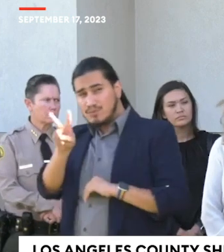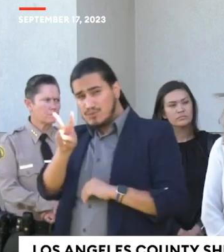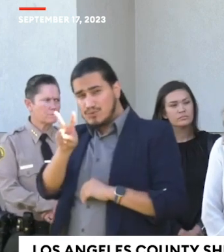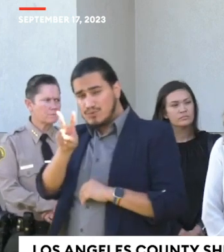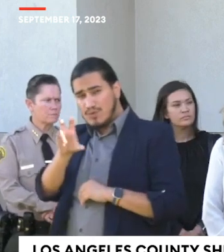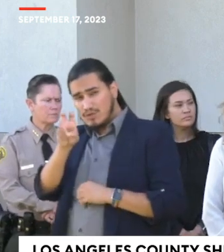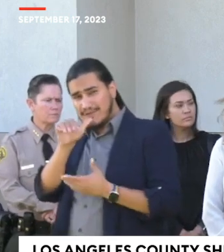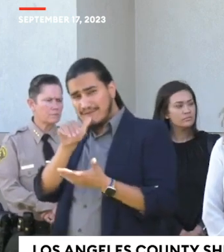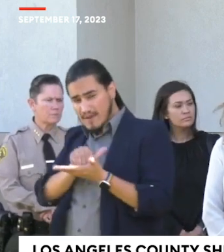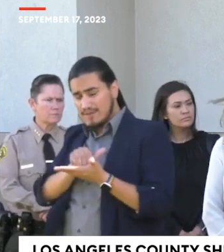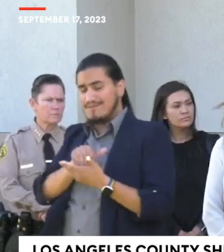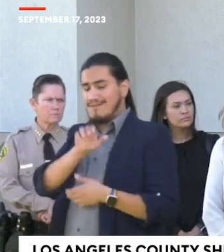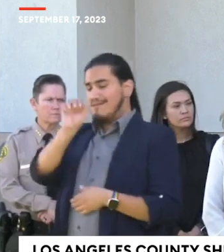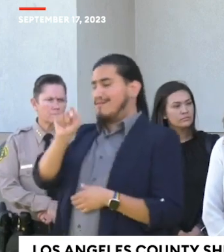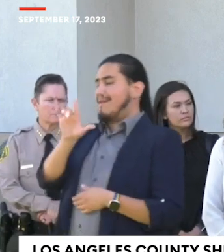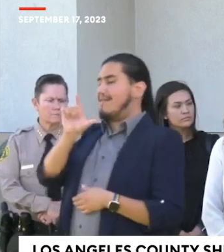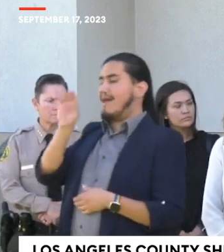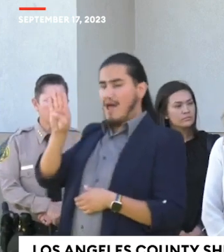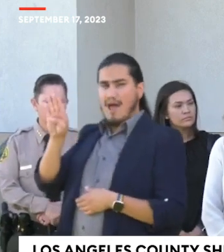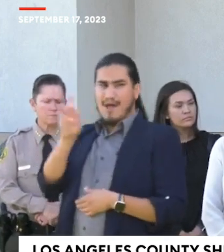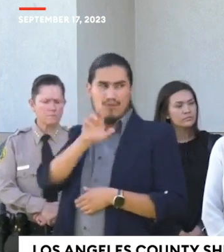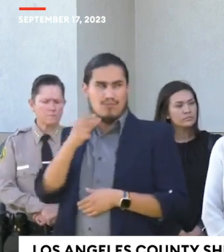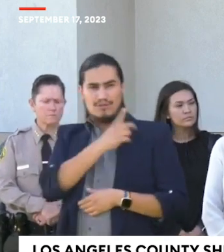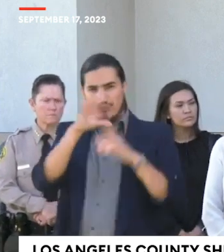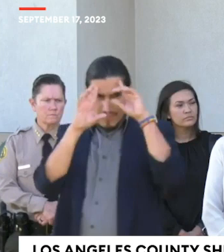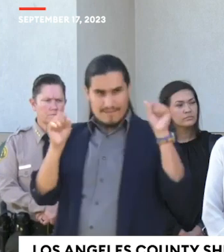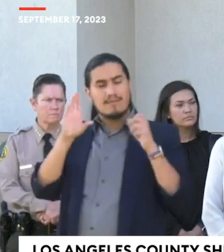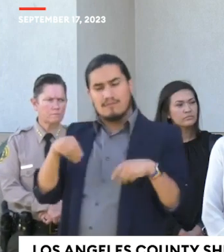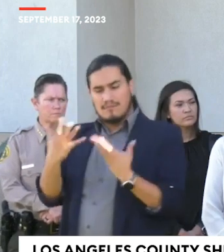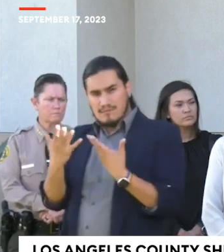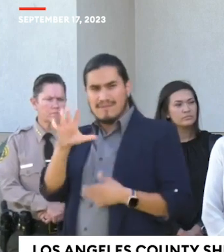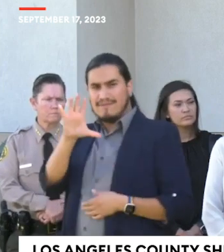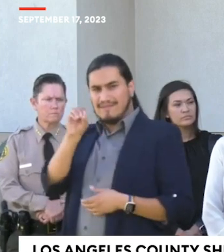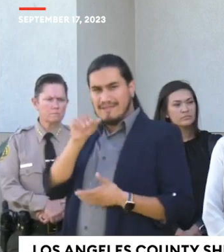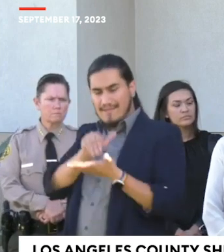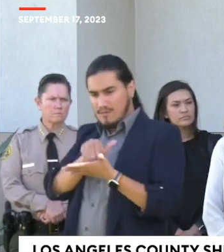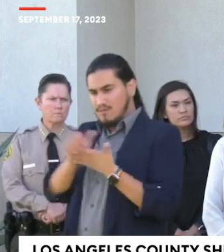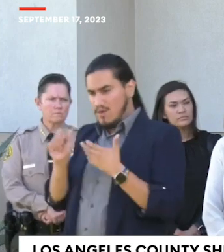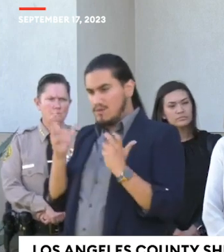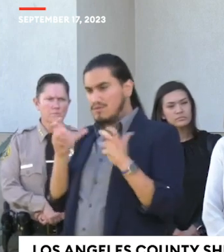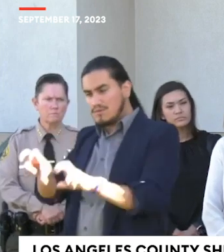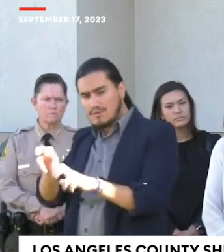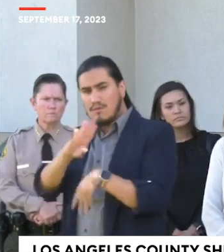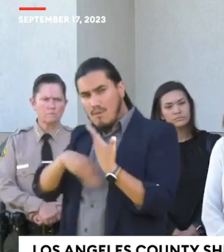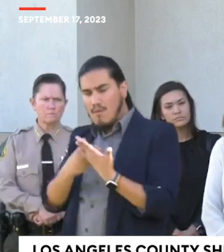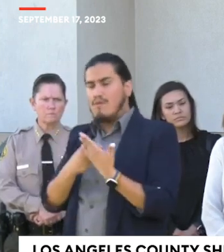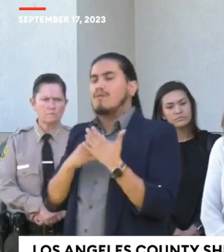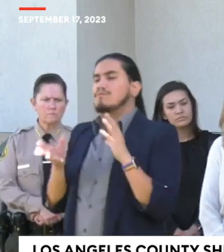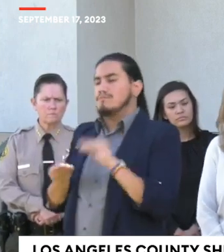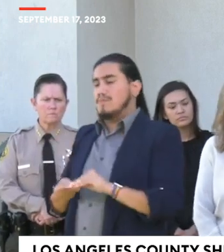the president from, or Rich Pippin, the president of ALADS, is contributing $50,000. There are